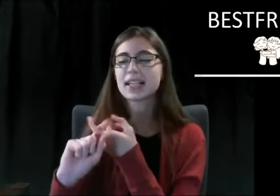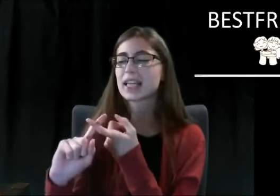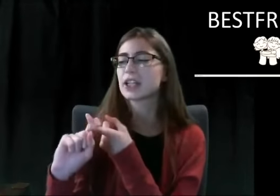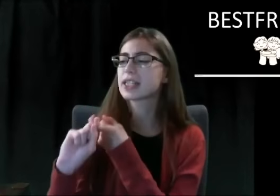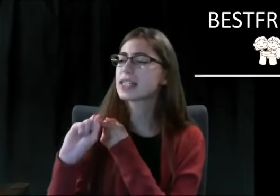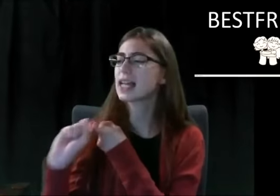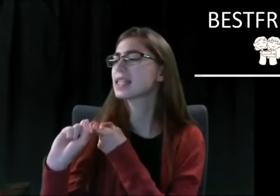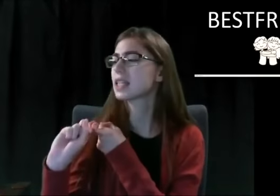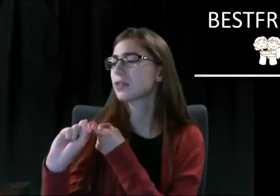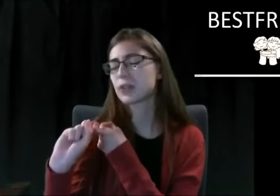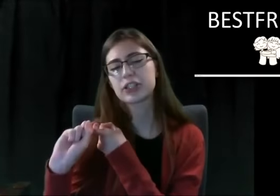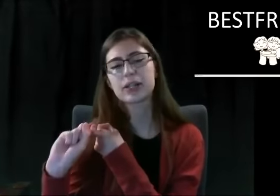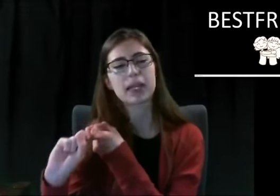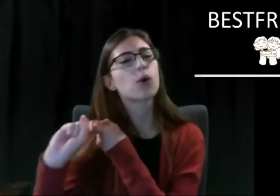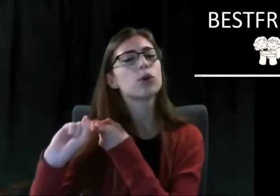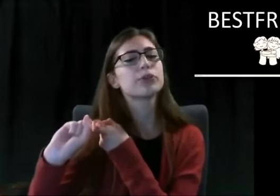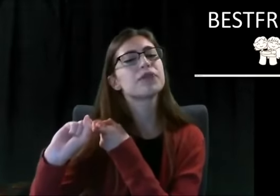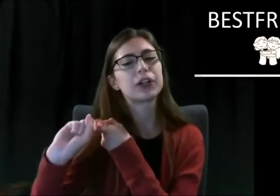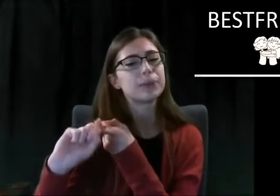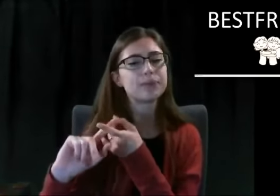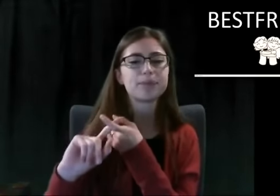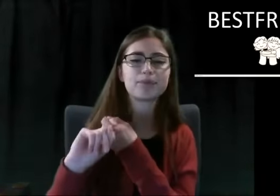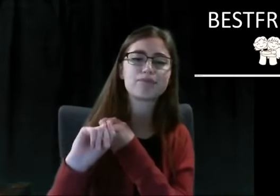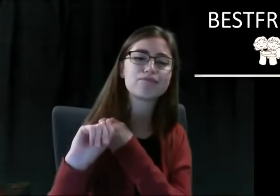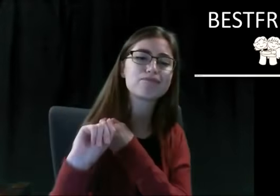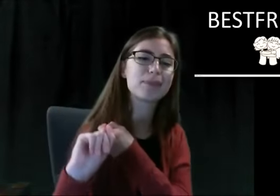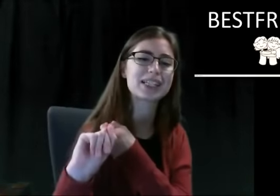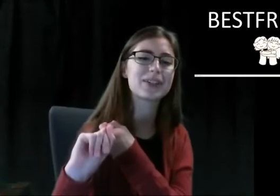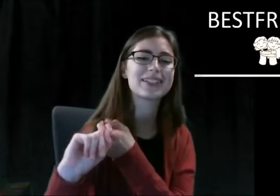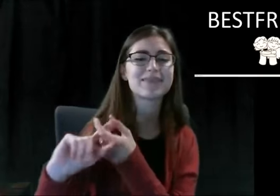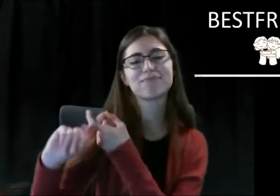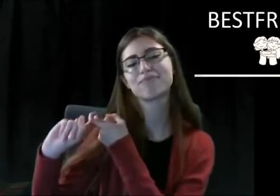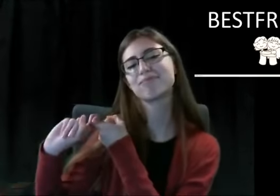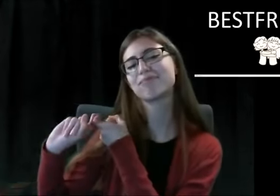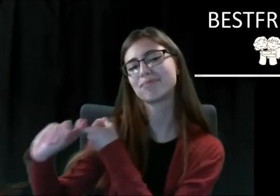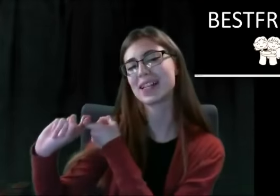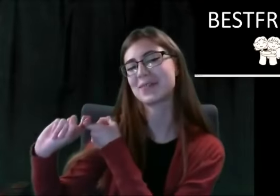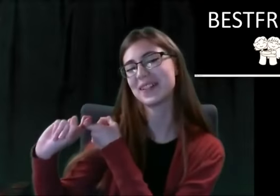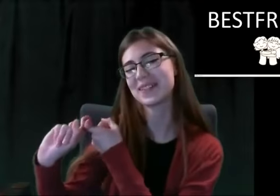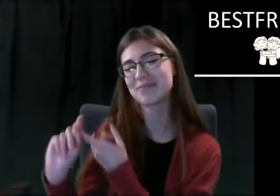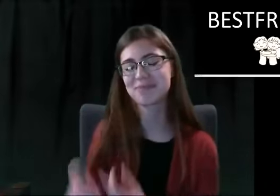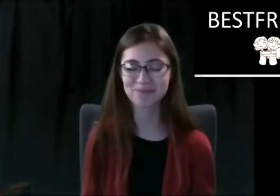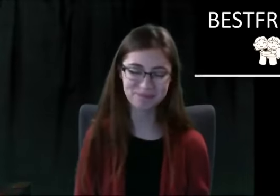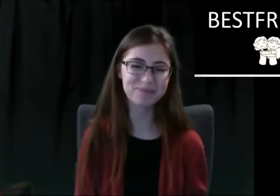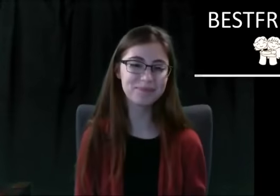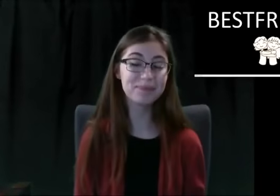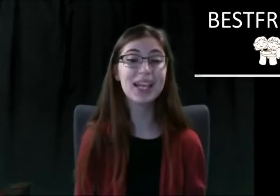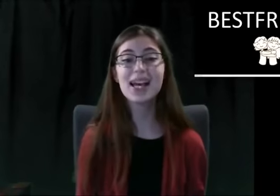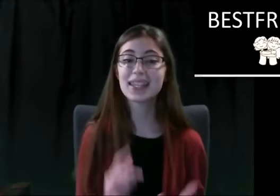you're testing your friendship and it holds firm. Best friend. Best friend. The